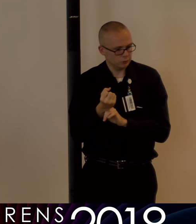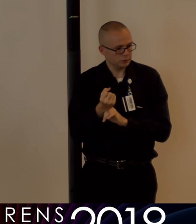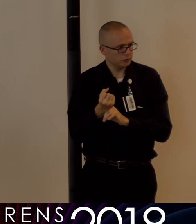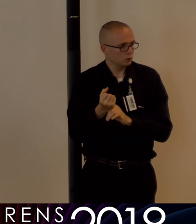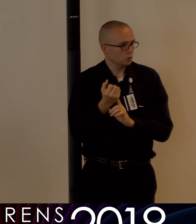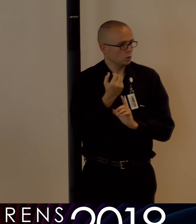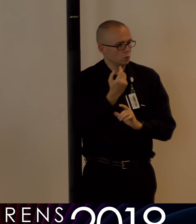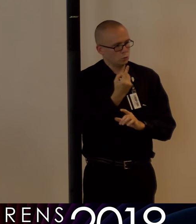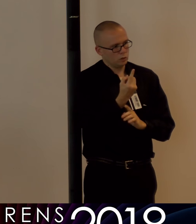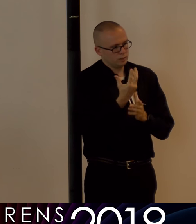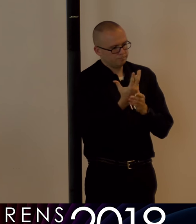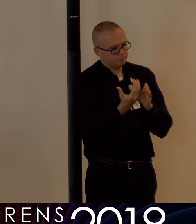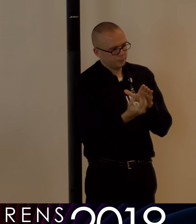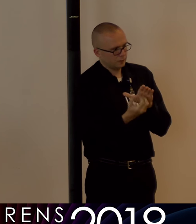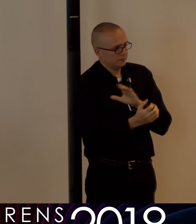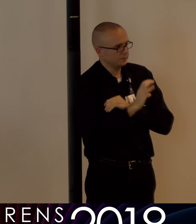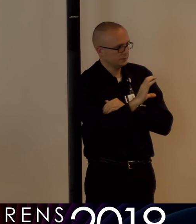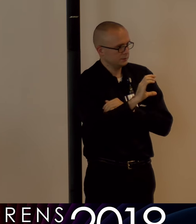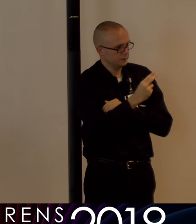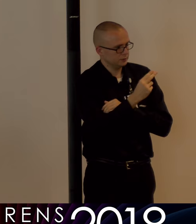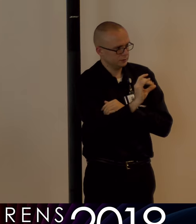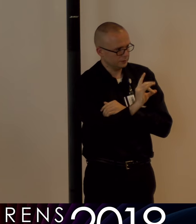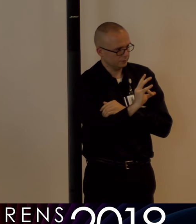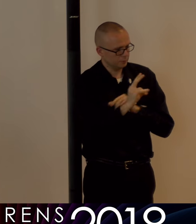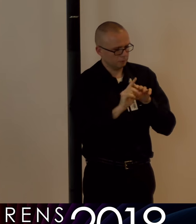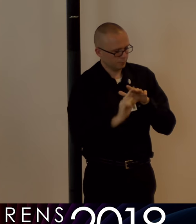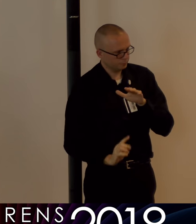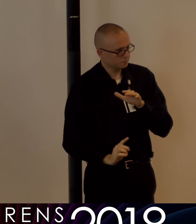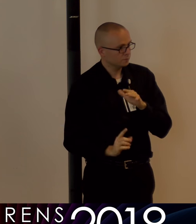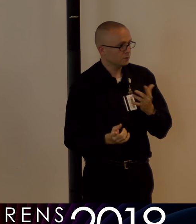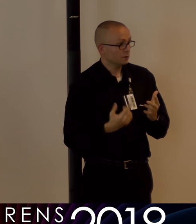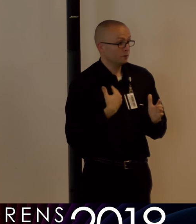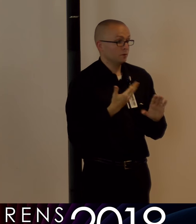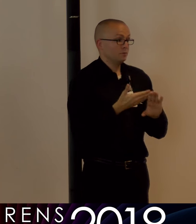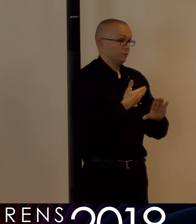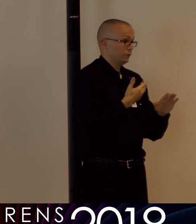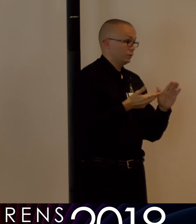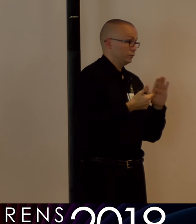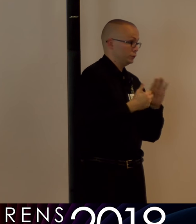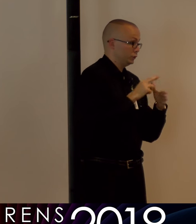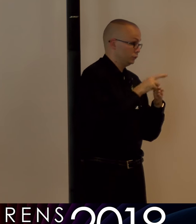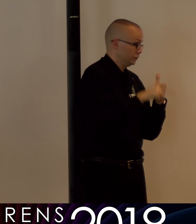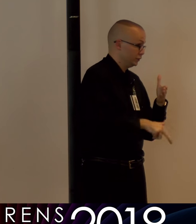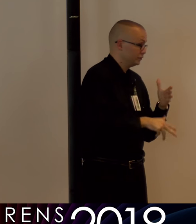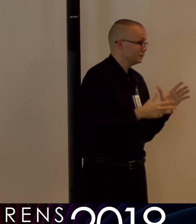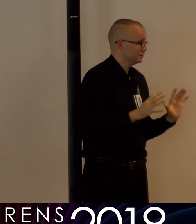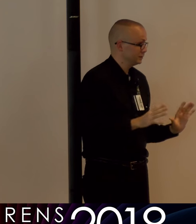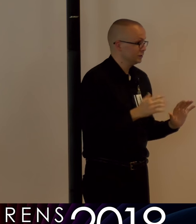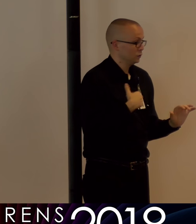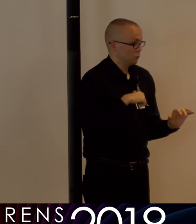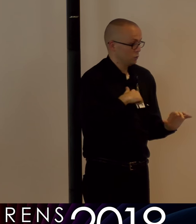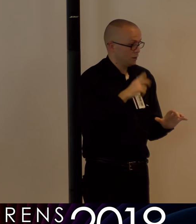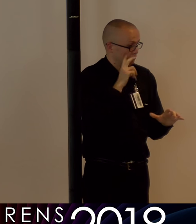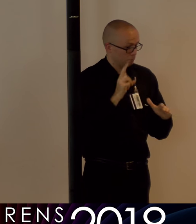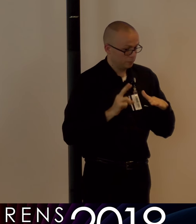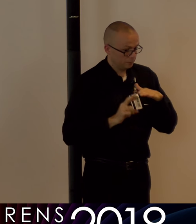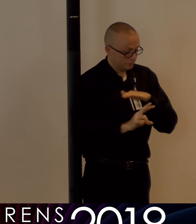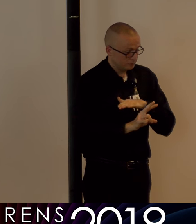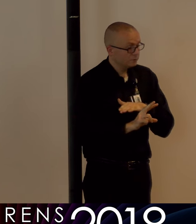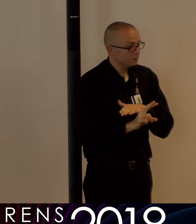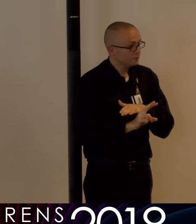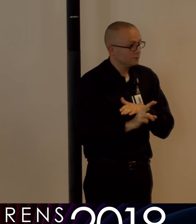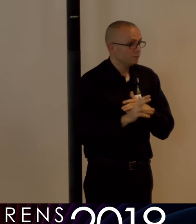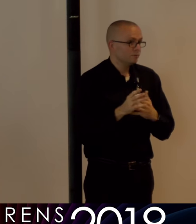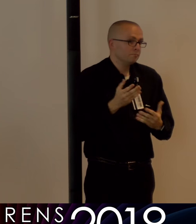lost one copy of CHD7? Now, before I show you the results, I will just say that we were predicting that